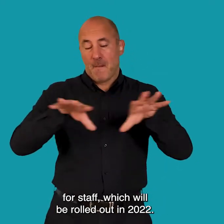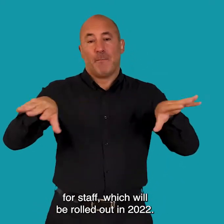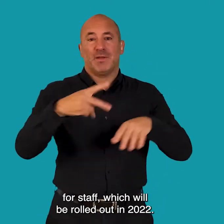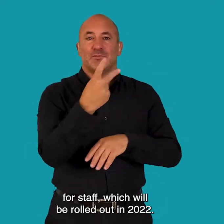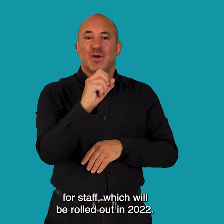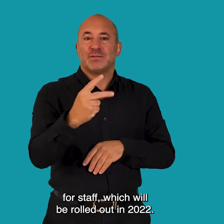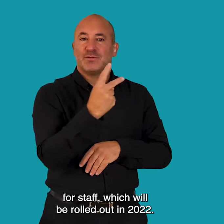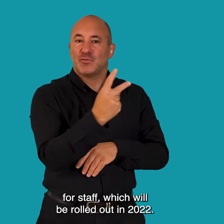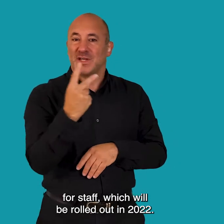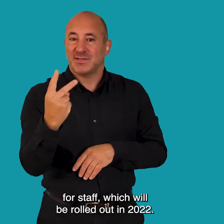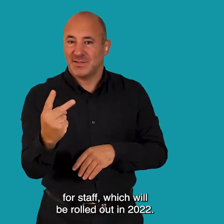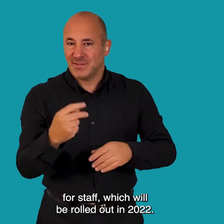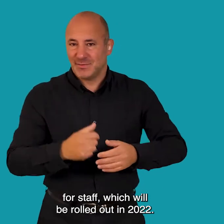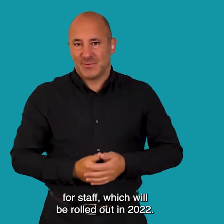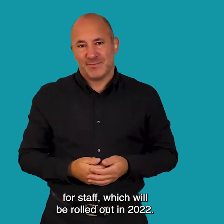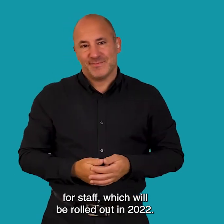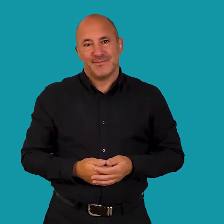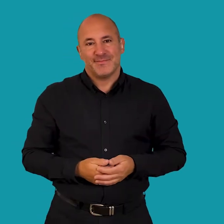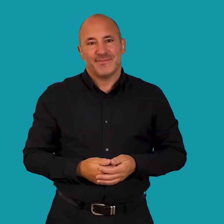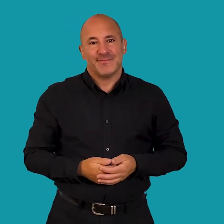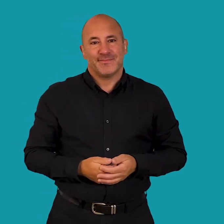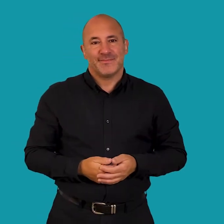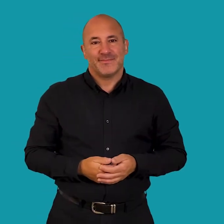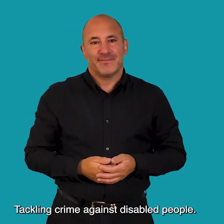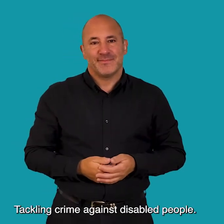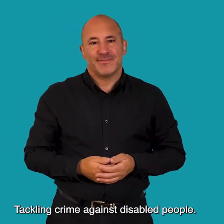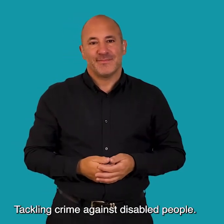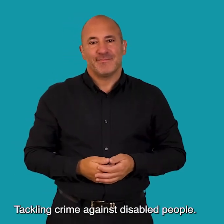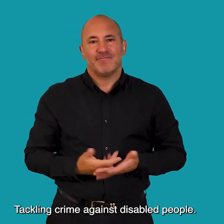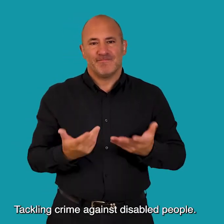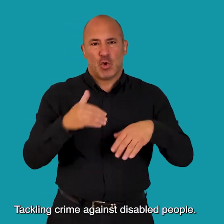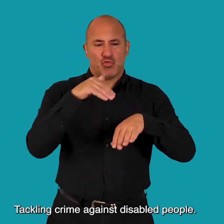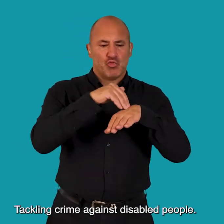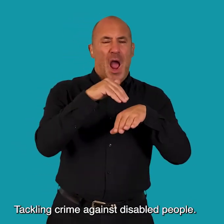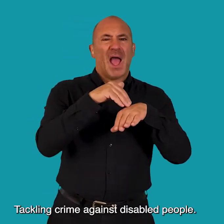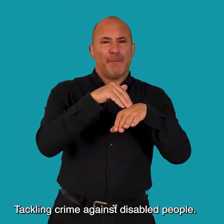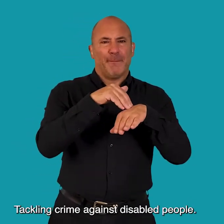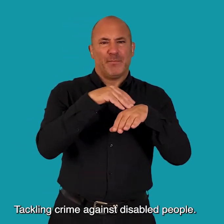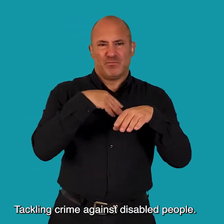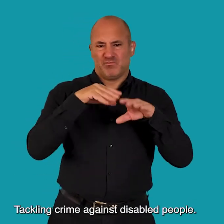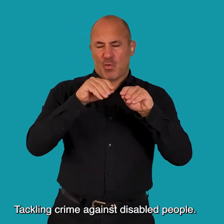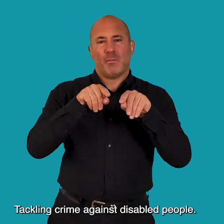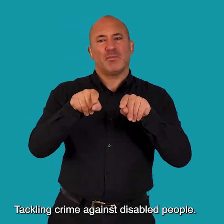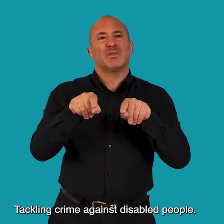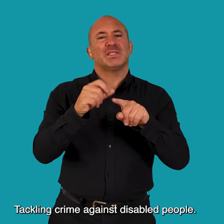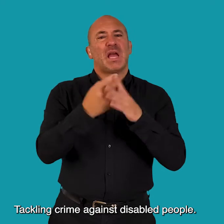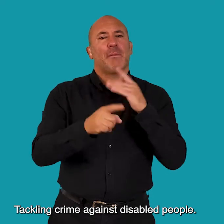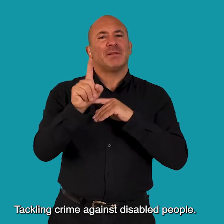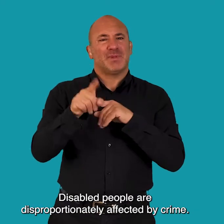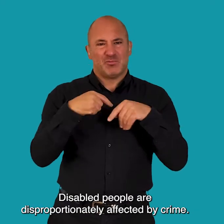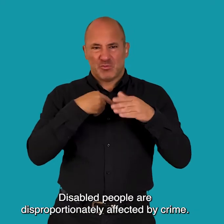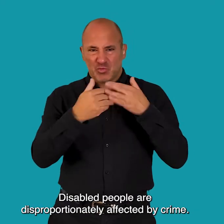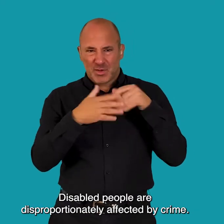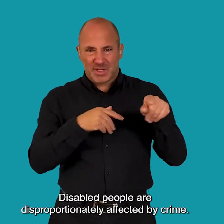in 2022. Tackling crime against disabled people. Disabled people